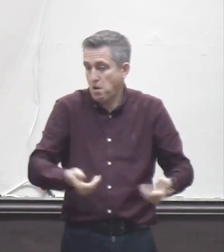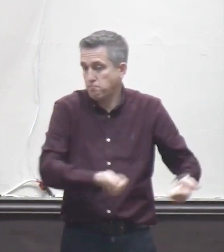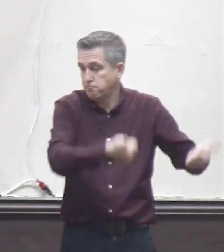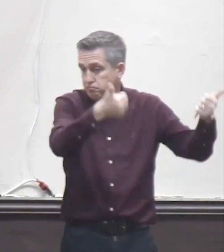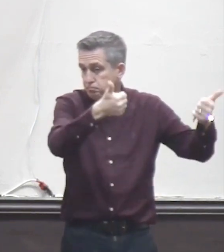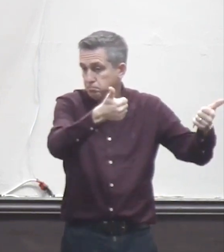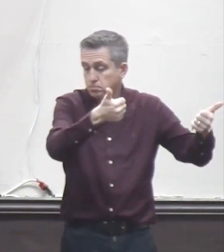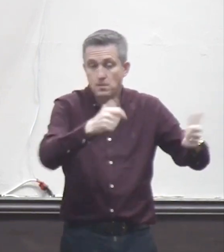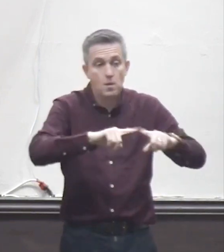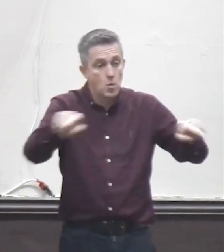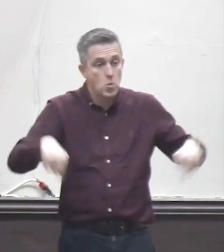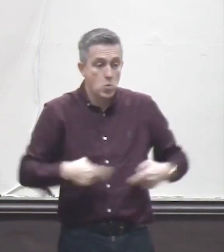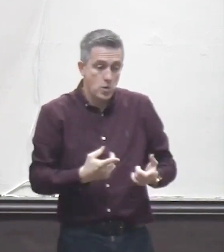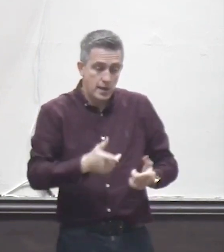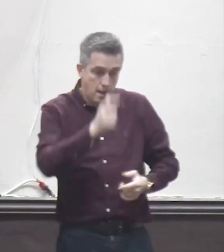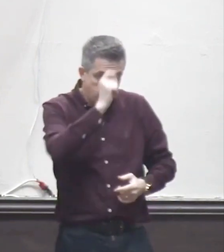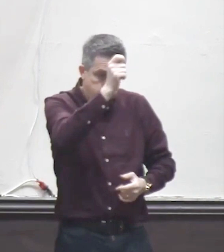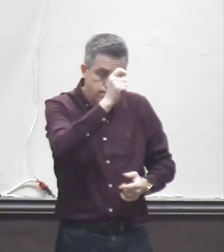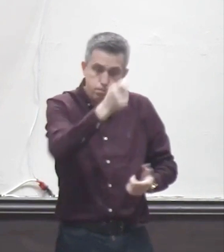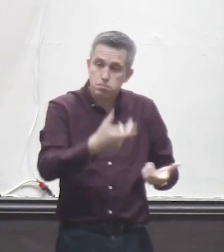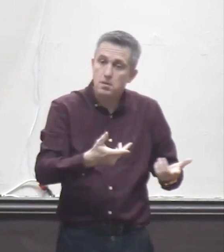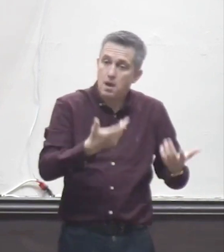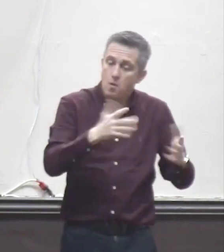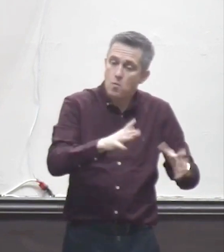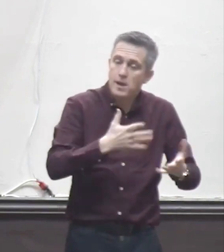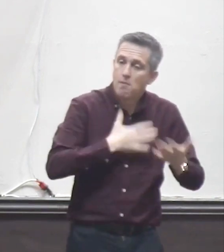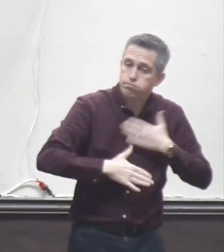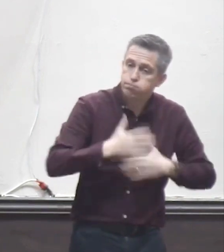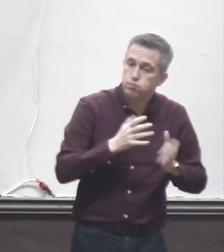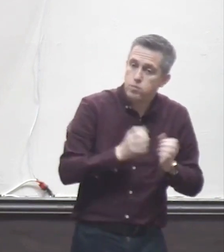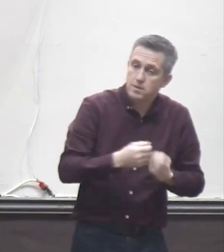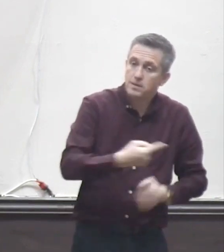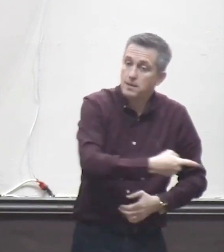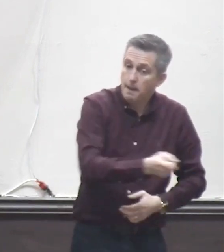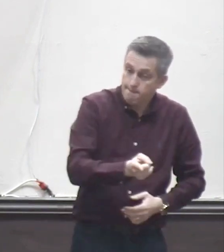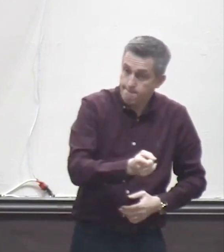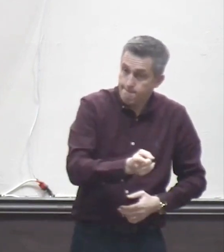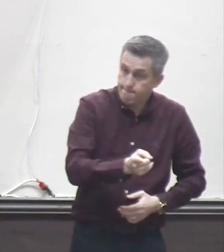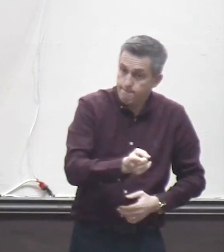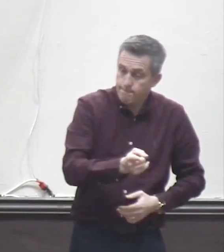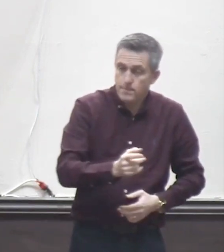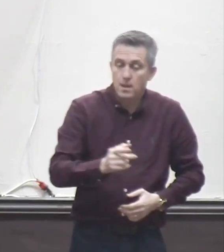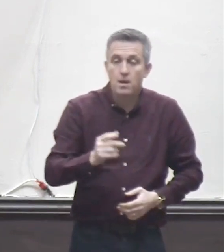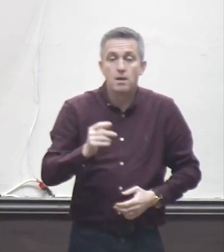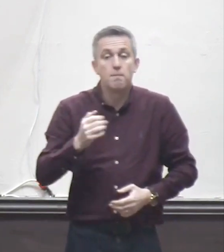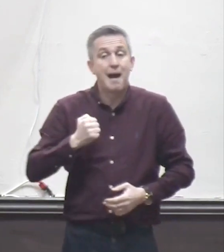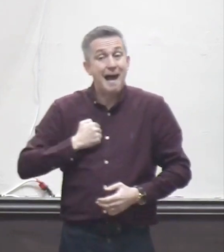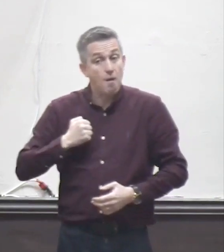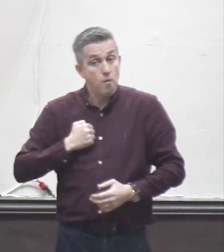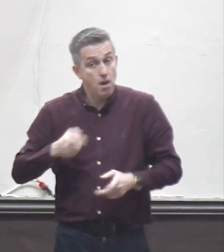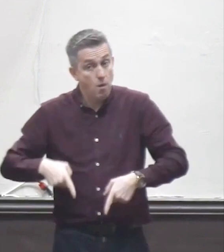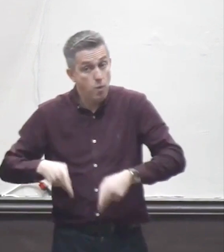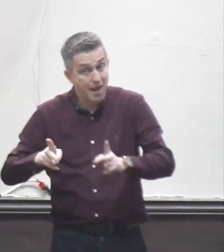are tolerable towards every individual within inside the society. But at the same time, when it comes to our